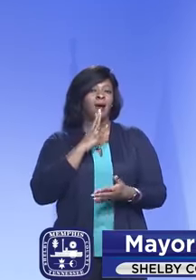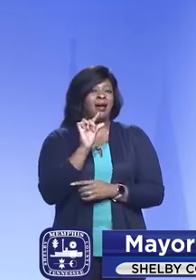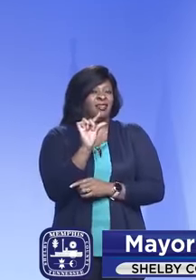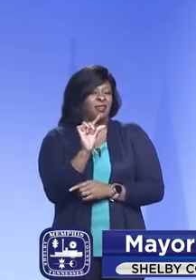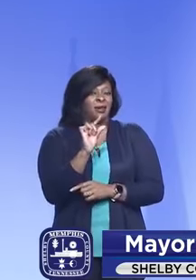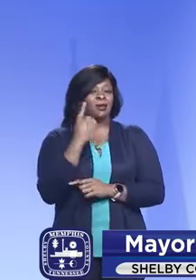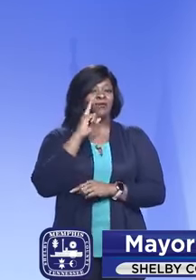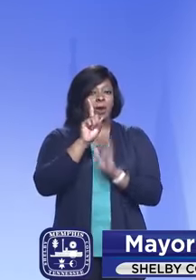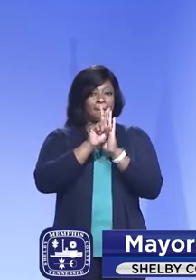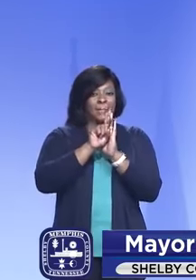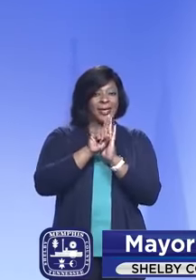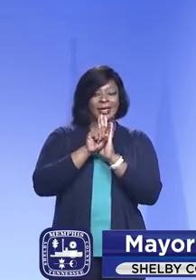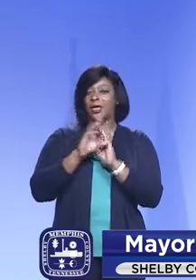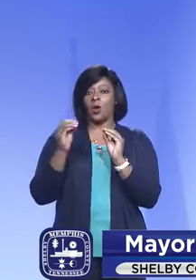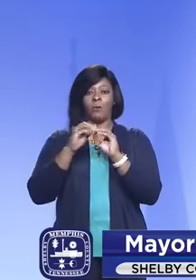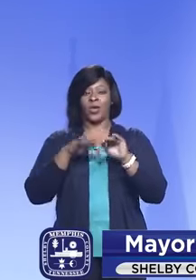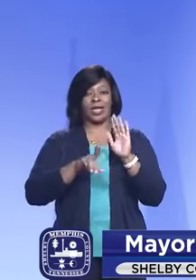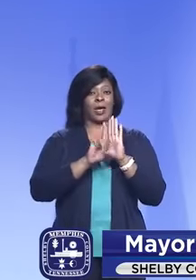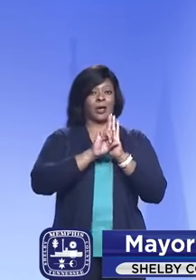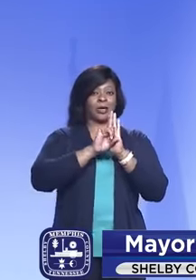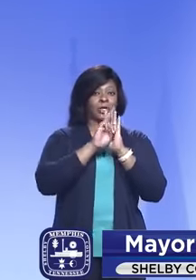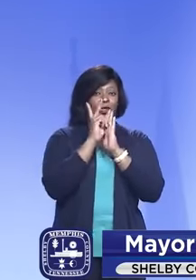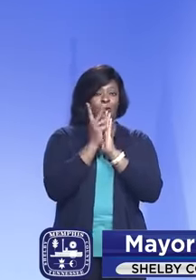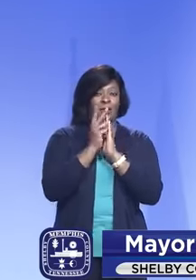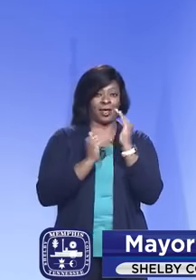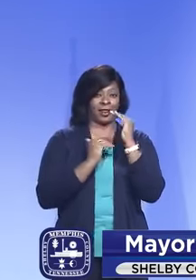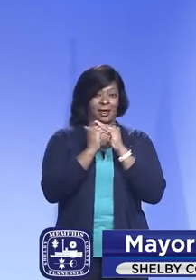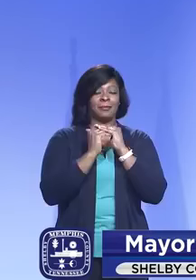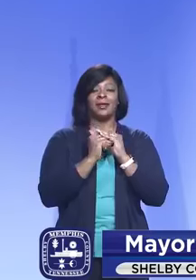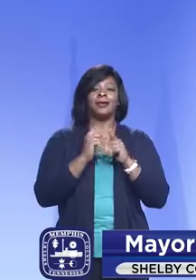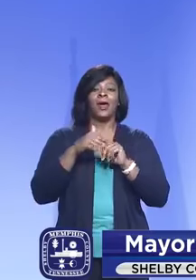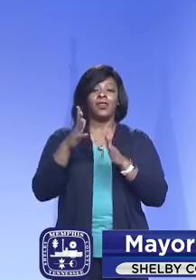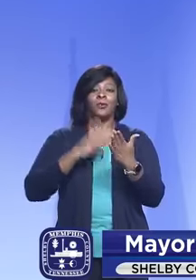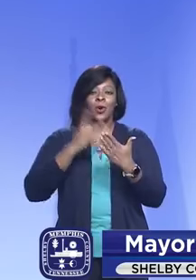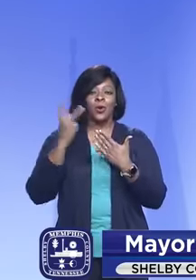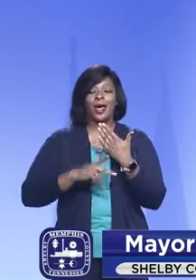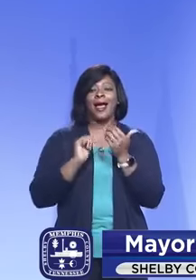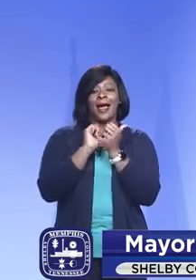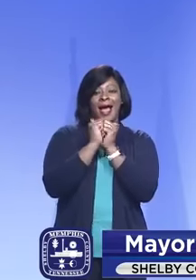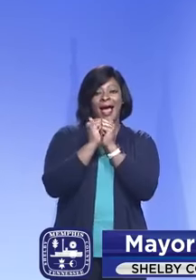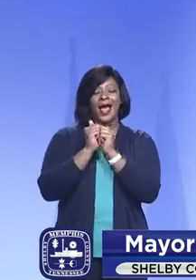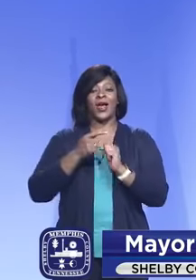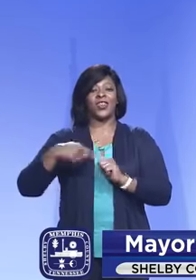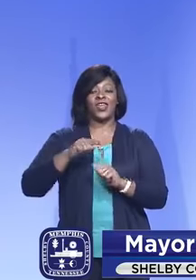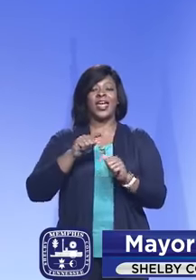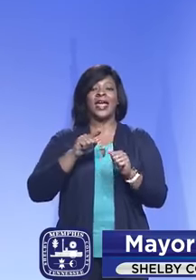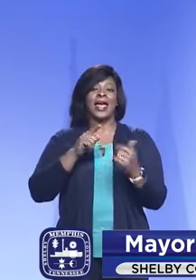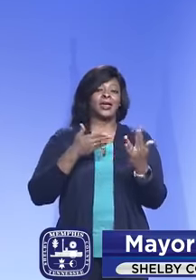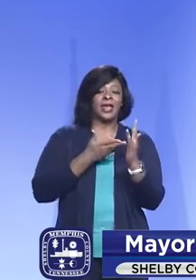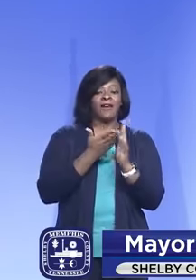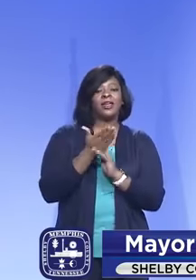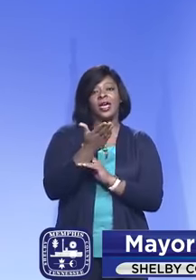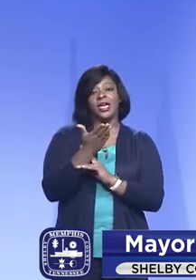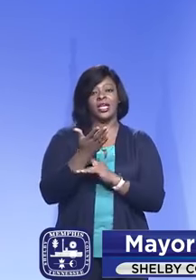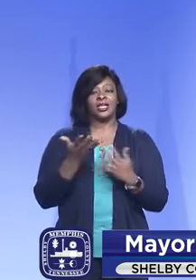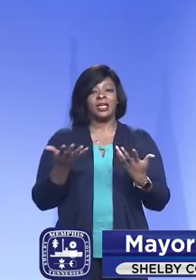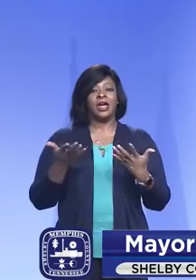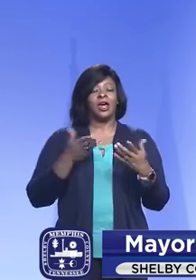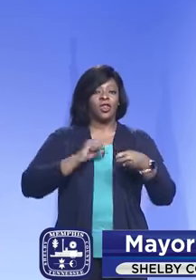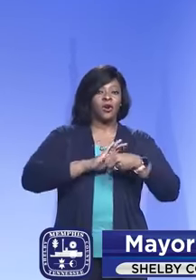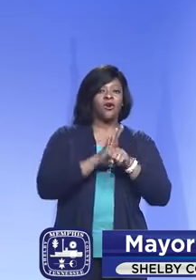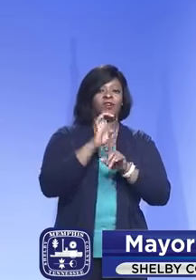bit for a minute, no more than 2, about their programs and how they're navigating the